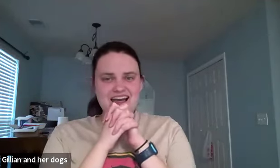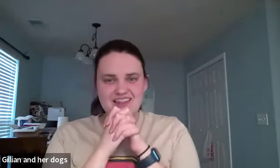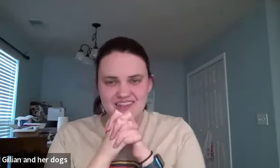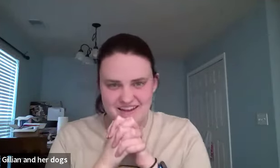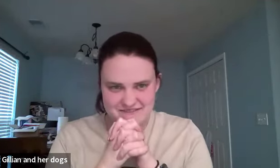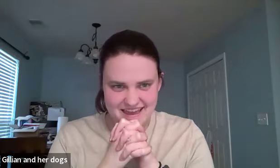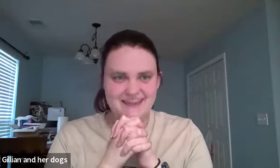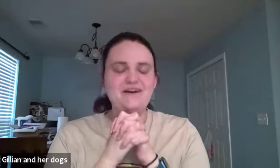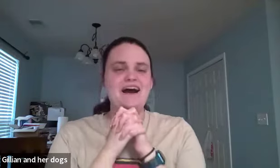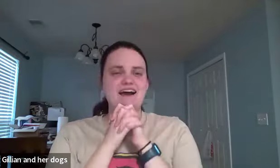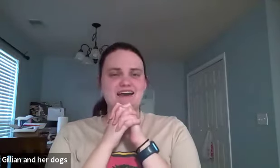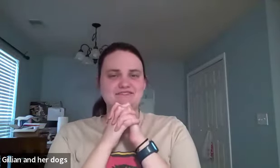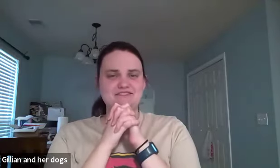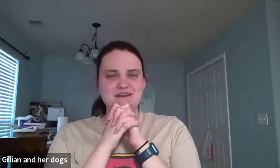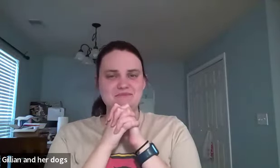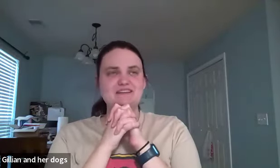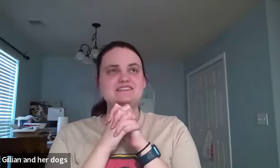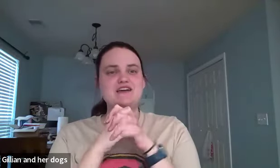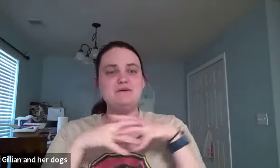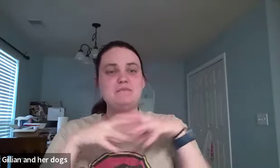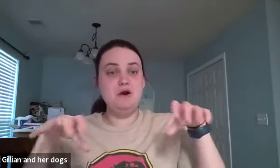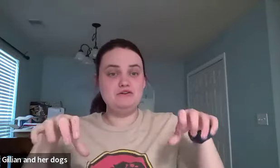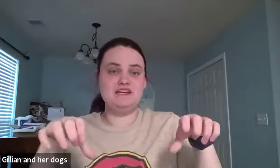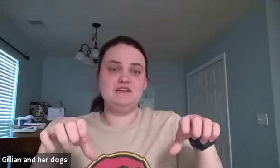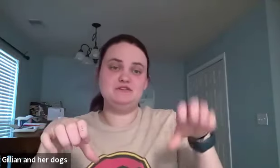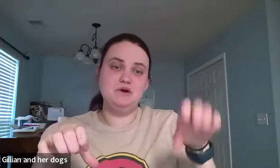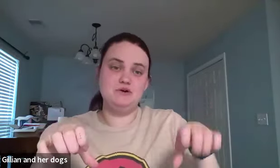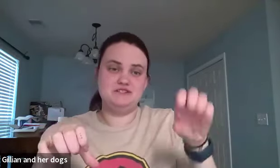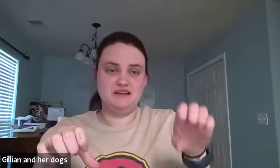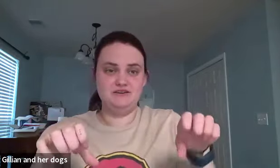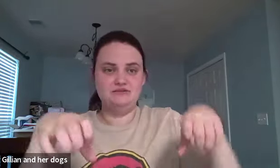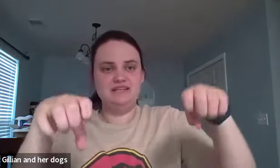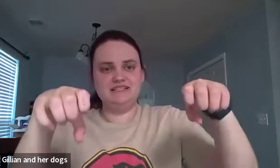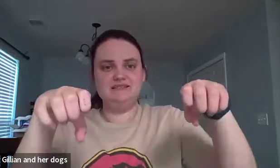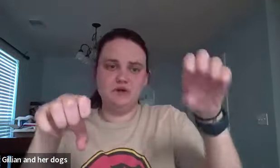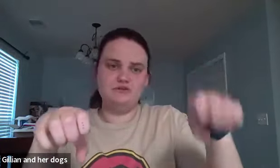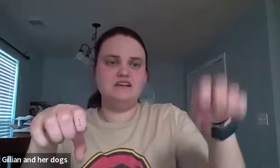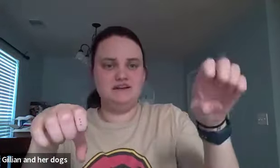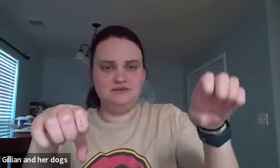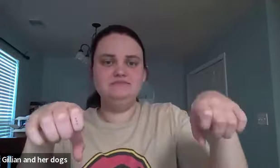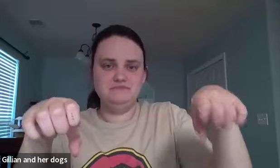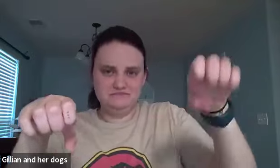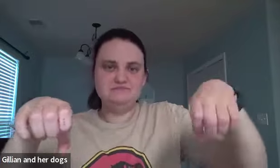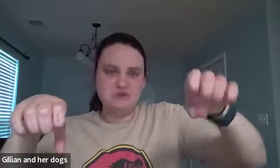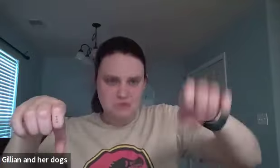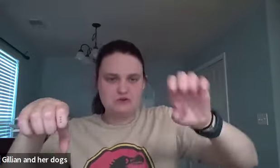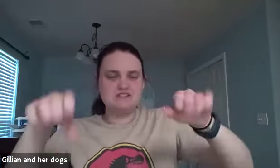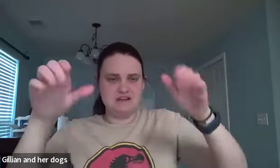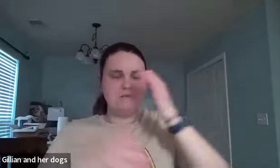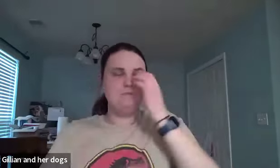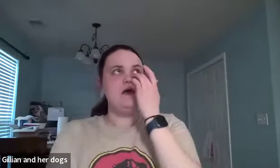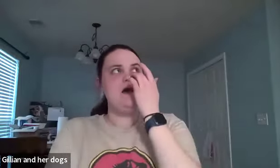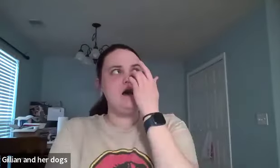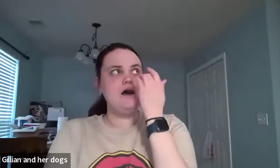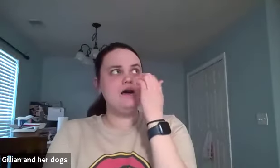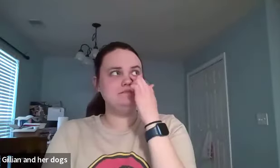I love that. I have to think because the sign for motorcycle is motorcycle. It's motorcycle. So motorcycle.